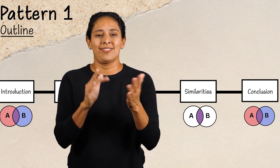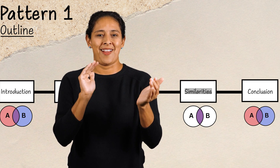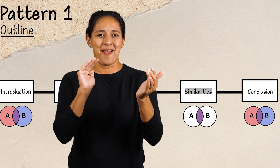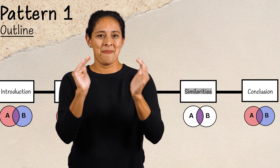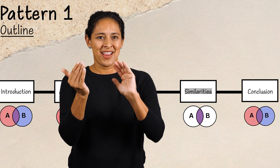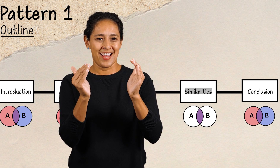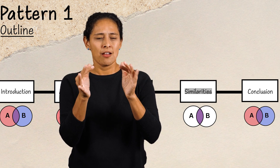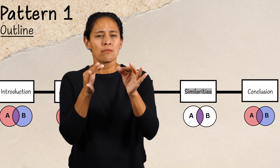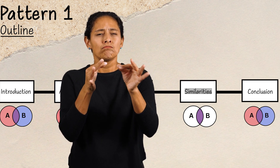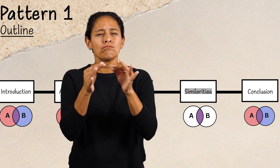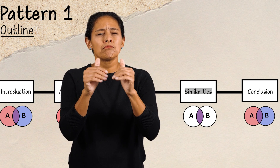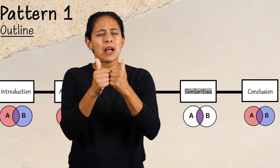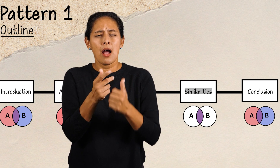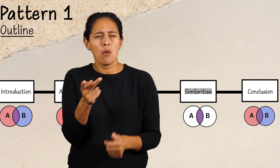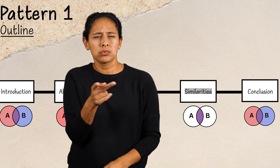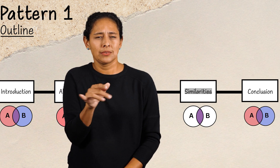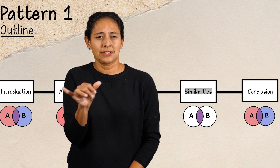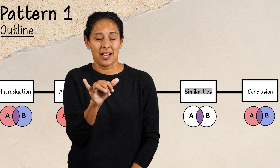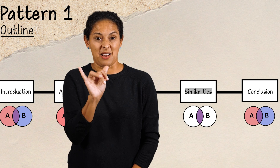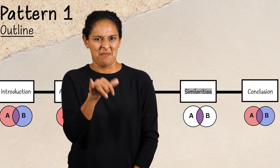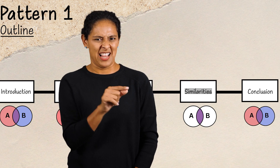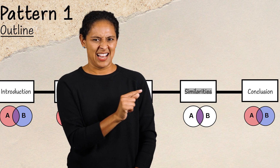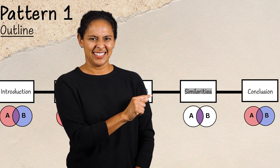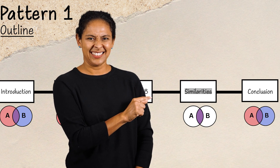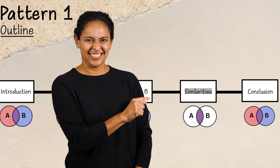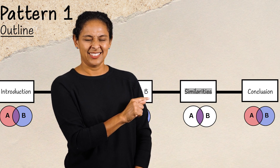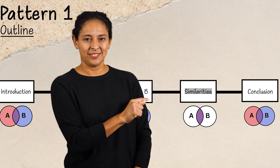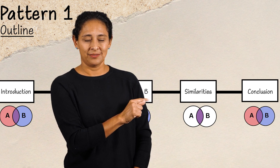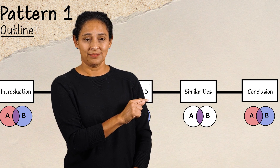we would start to compare them and describe how they are similar.